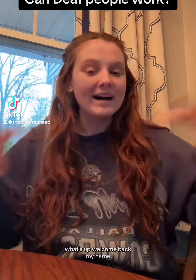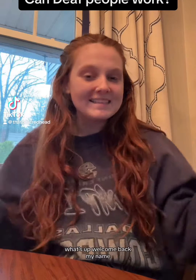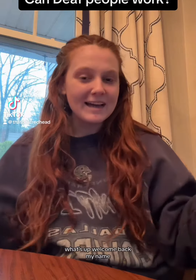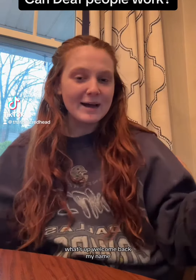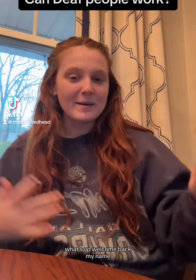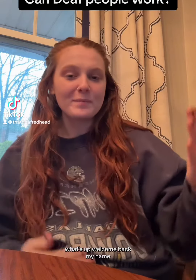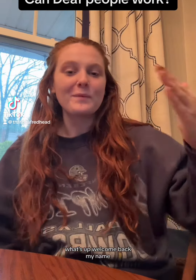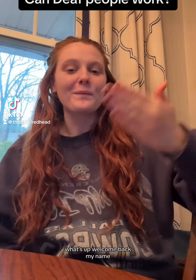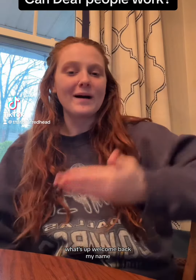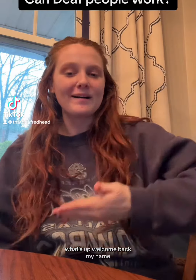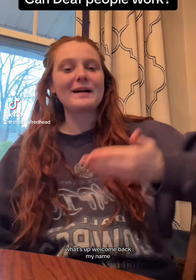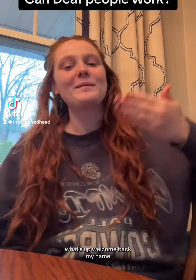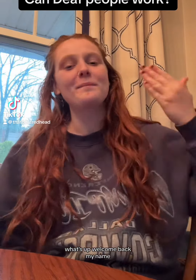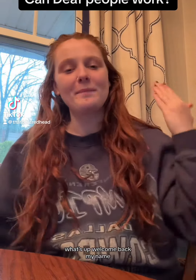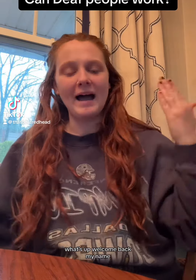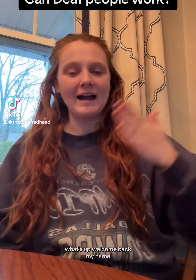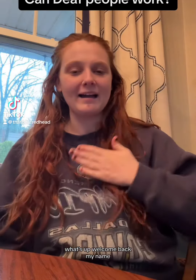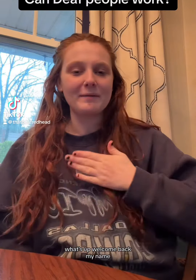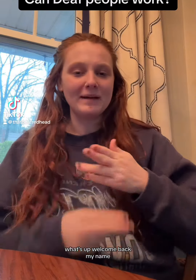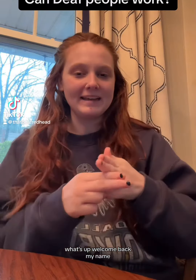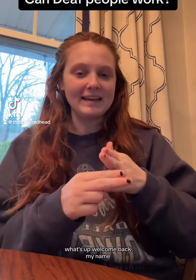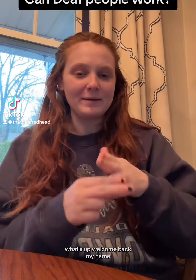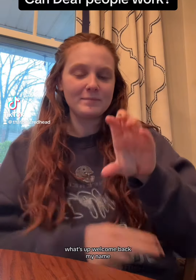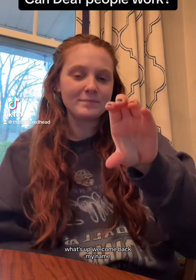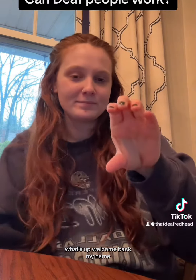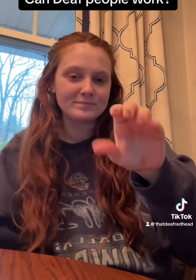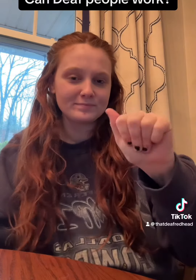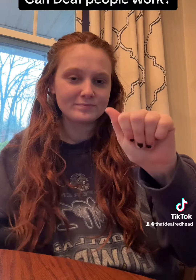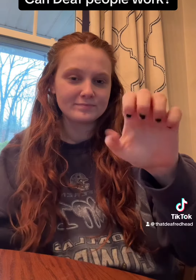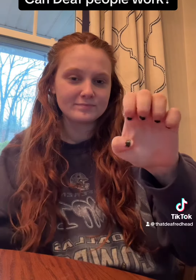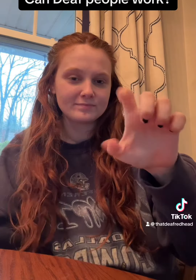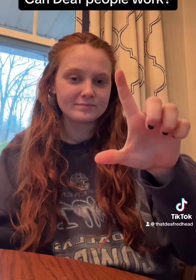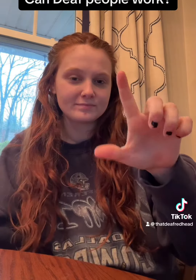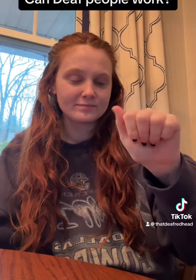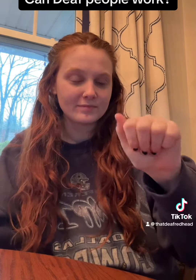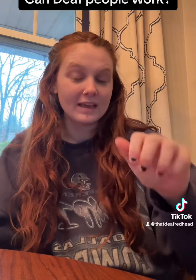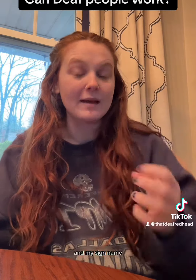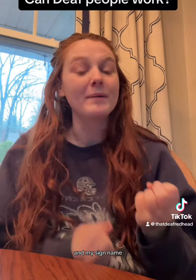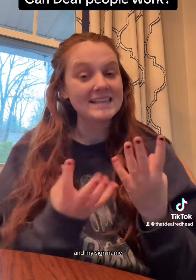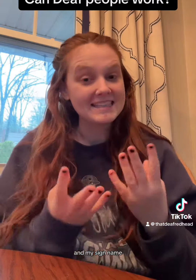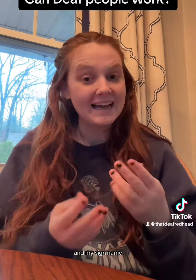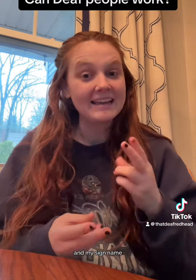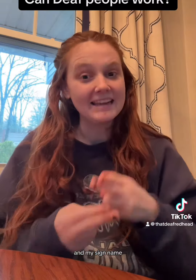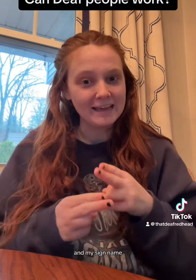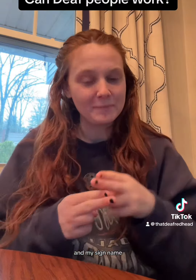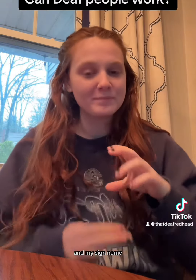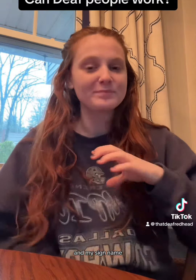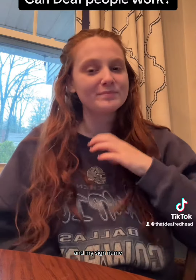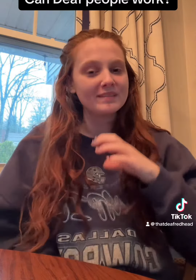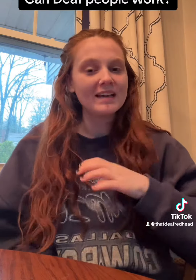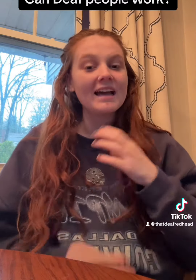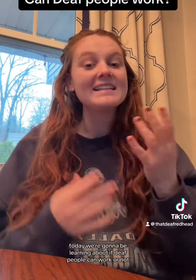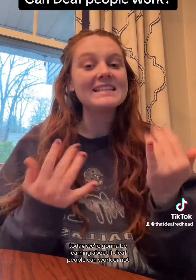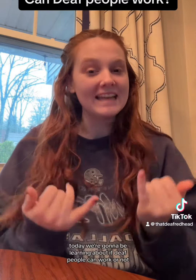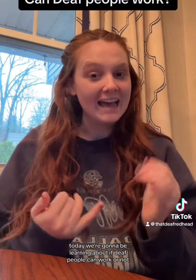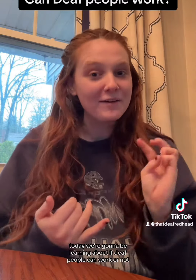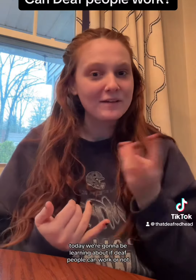What's up? Welcome back. My name and my sign name. Today we're going to